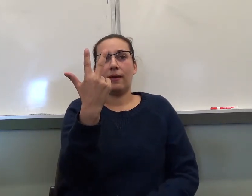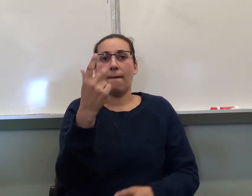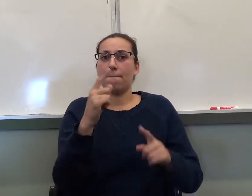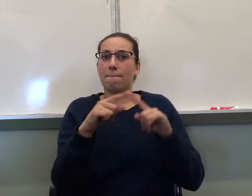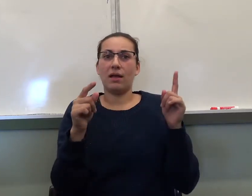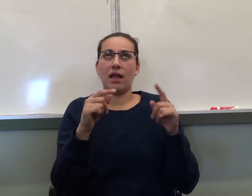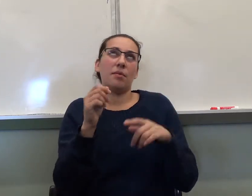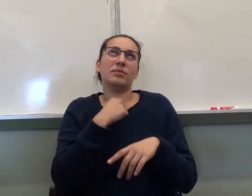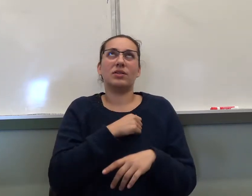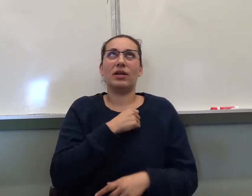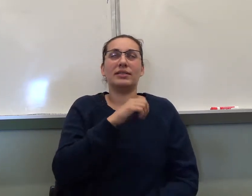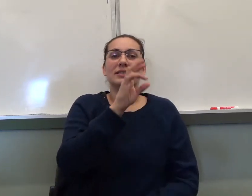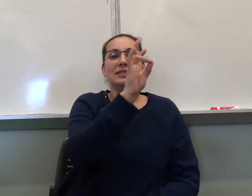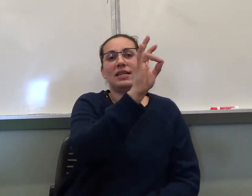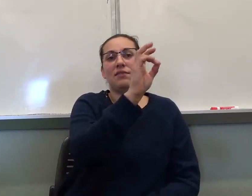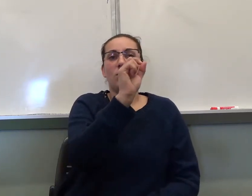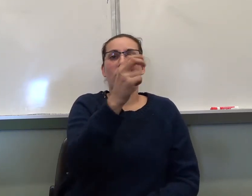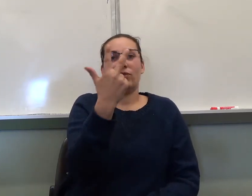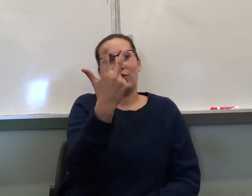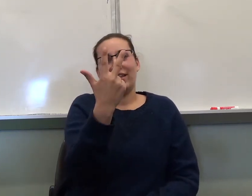it's a period actually. A decimal. Yeah.